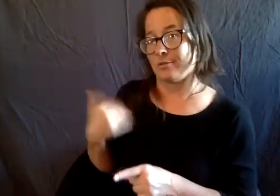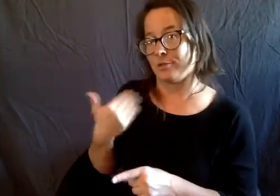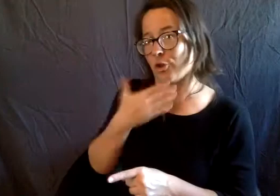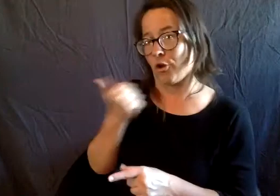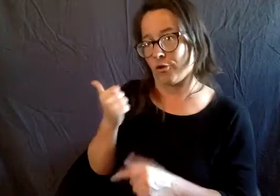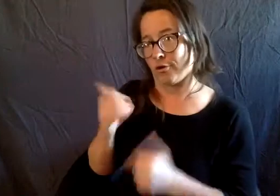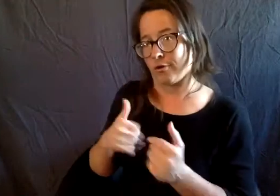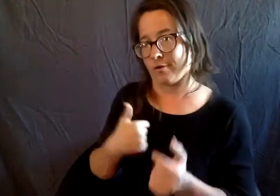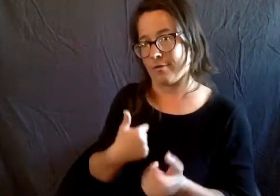and she's